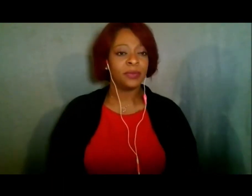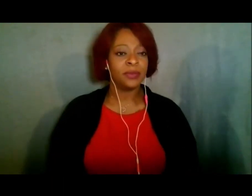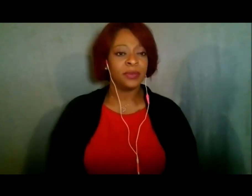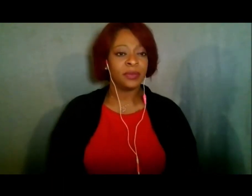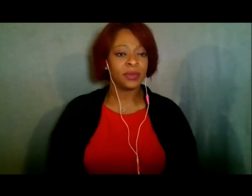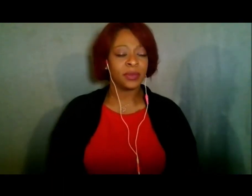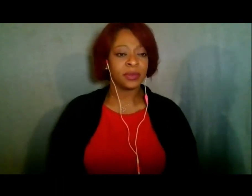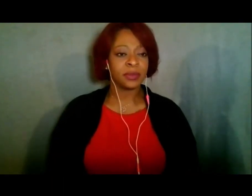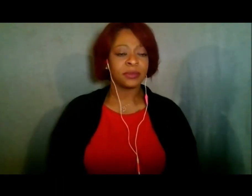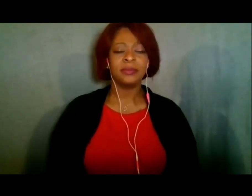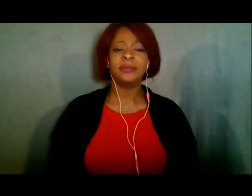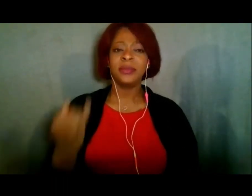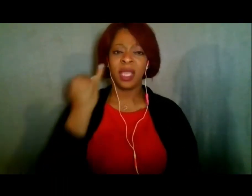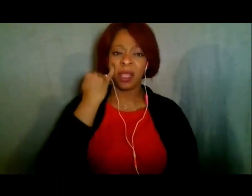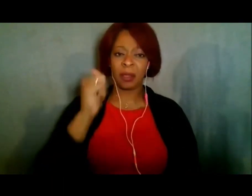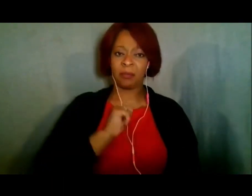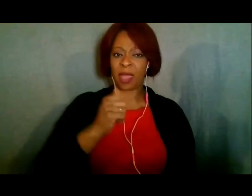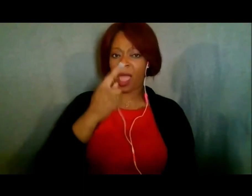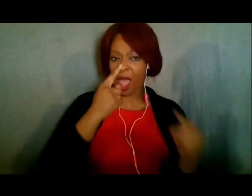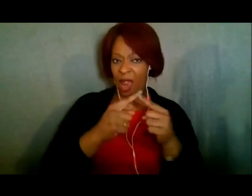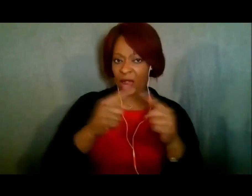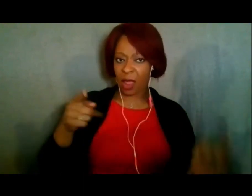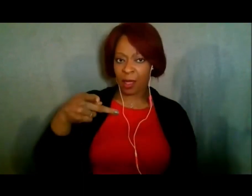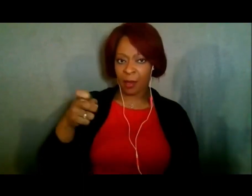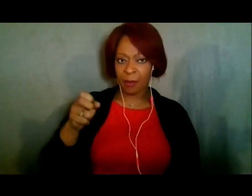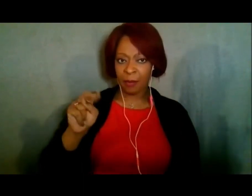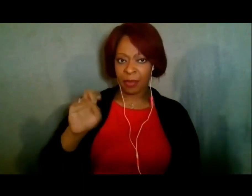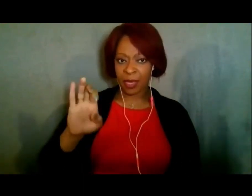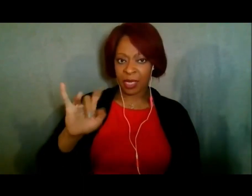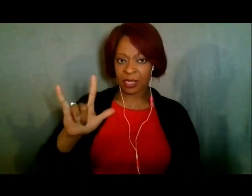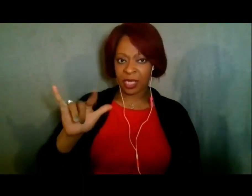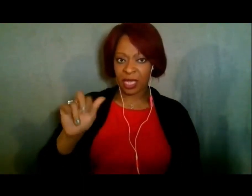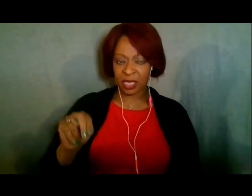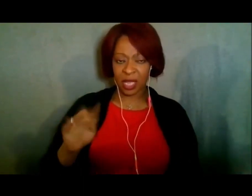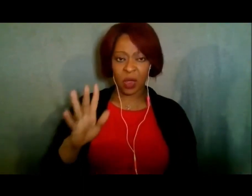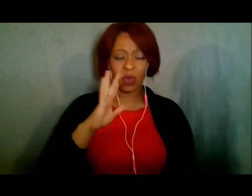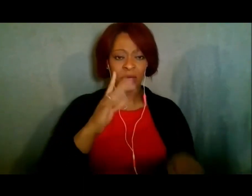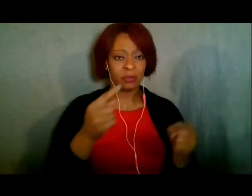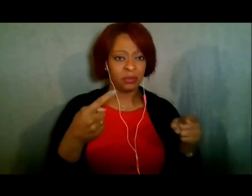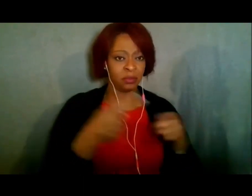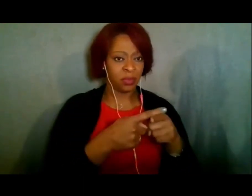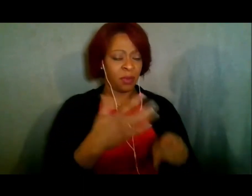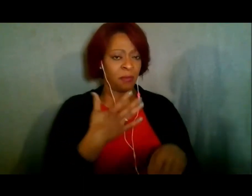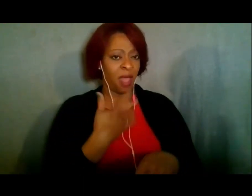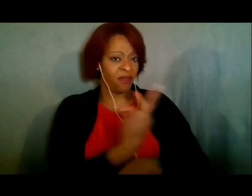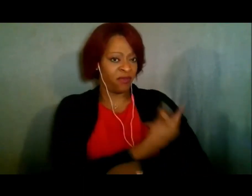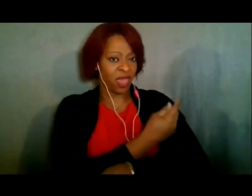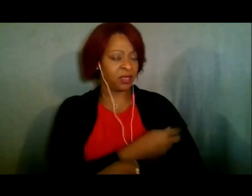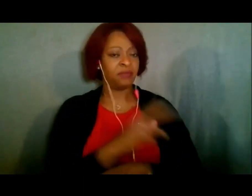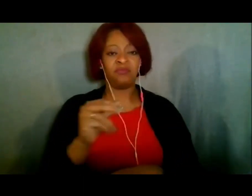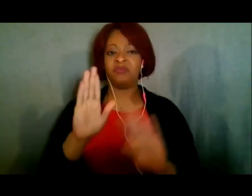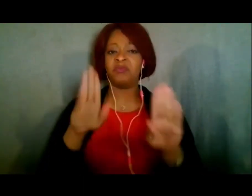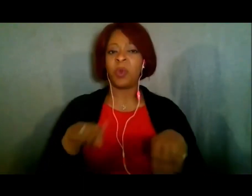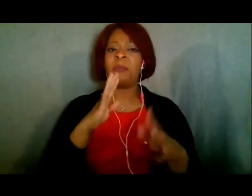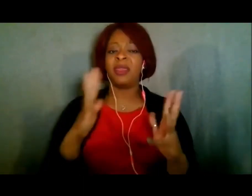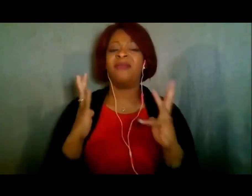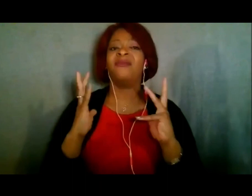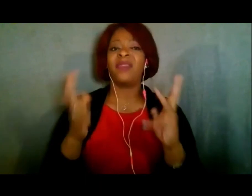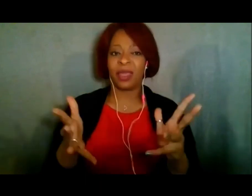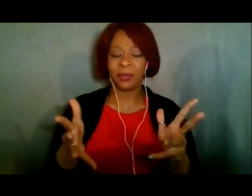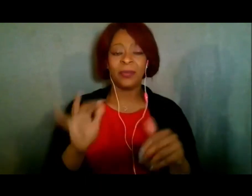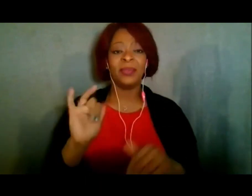If I have an allergy to penicillin, do you think I will have an allergy to the COVID-19 vaccine? Nope, you should be fine.